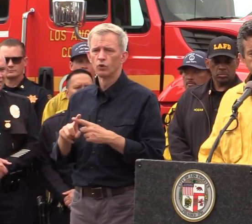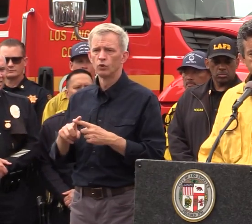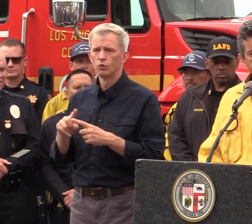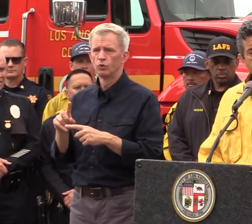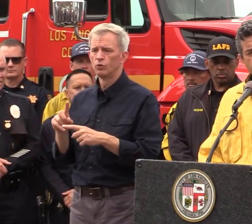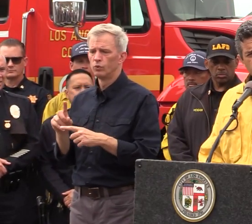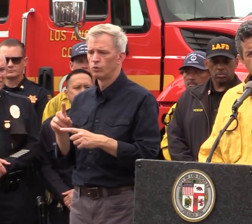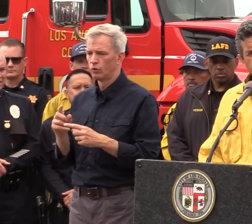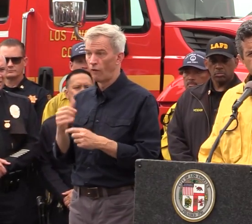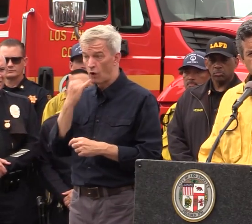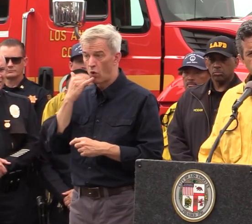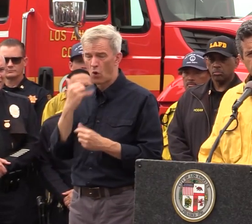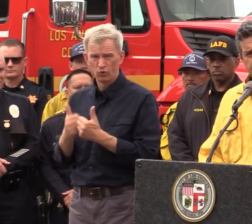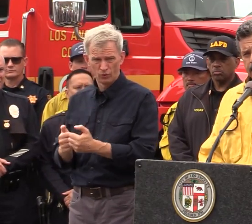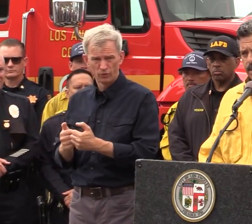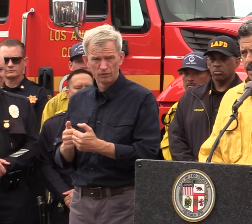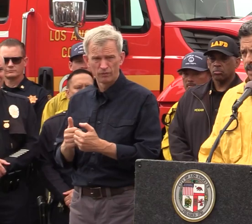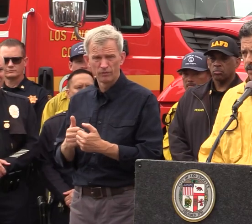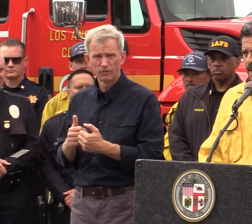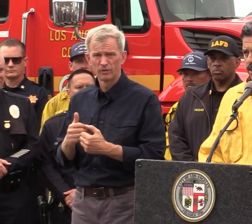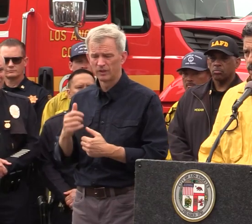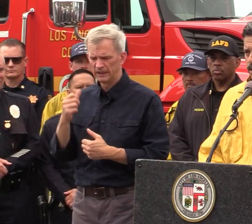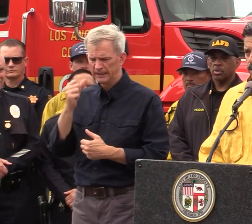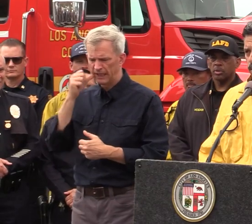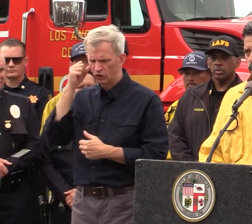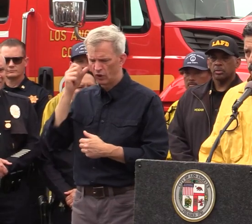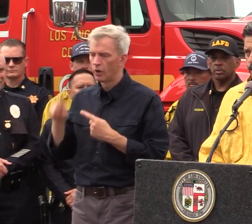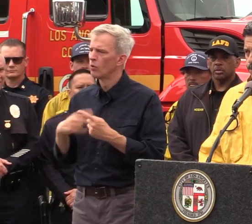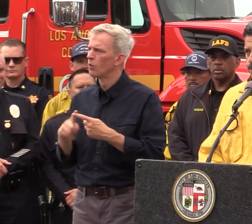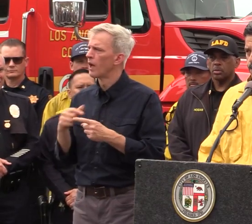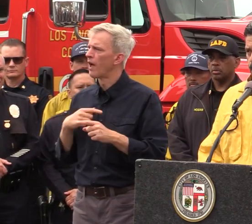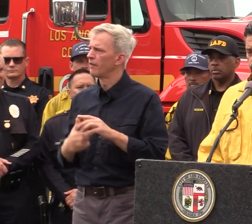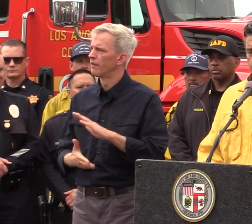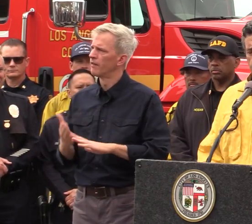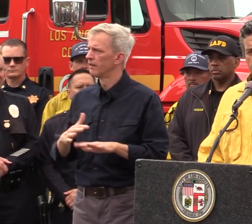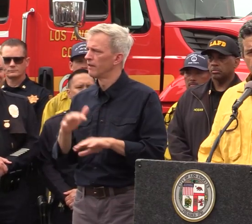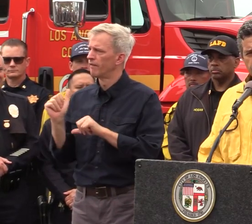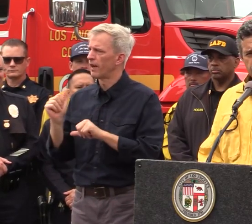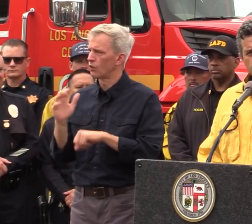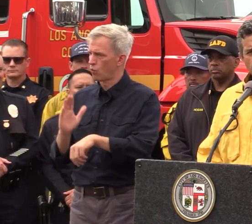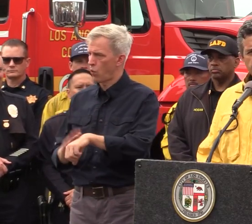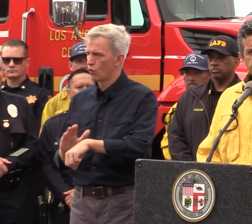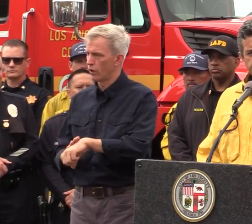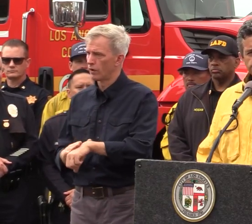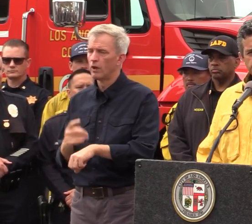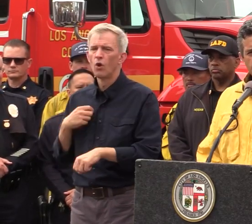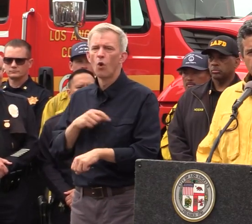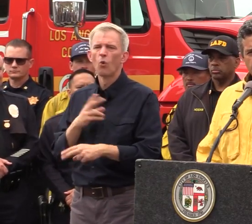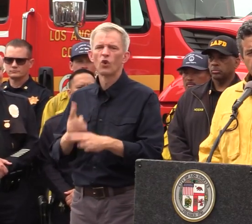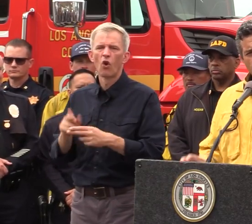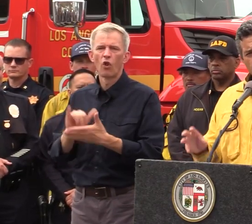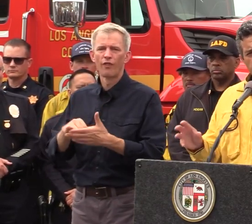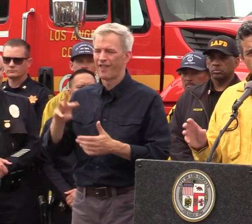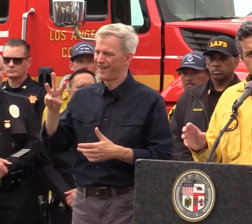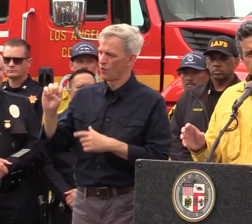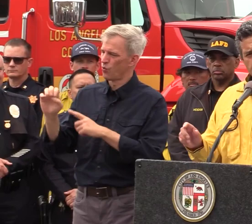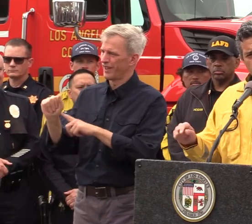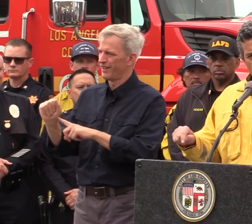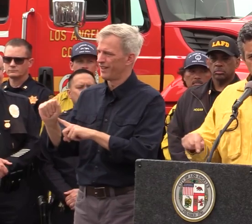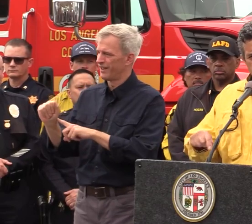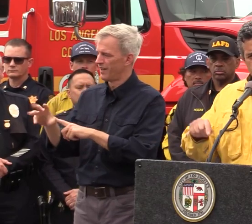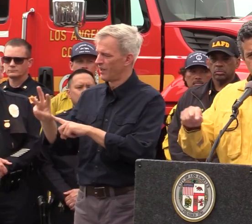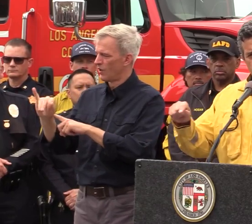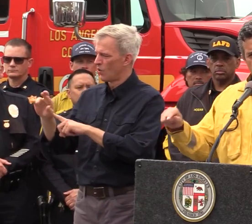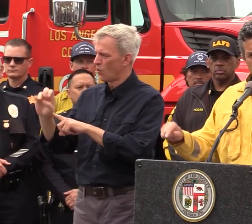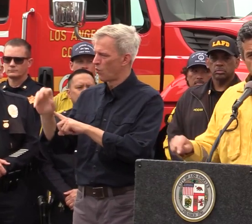the, actually it was yesterday, when we had the evacuation warning. We call that the WEA. And only those